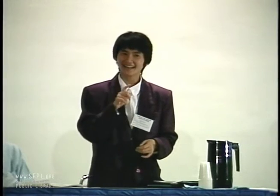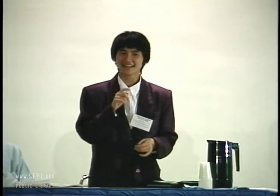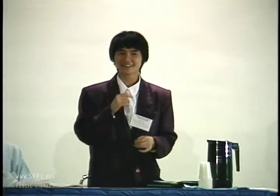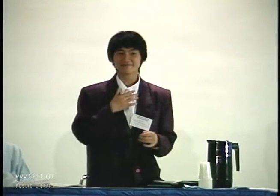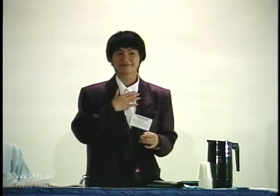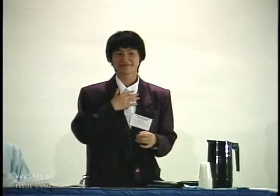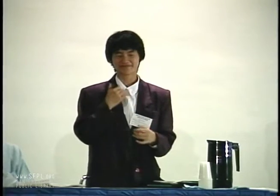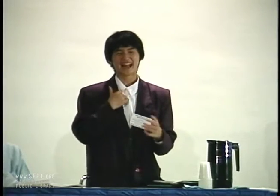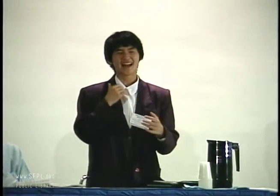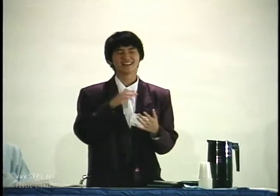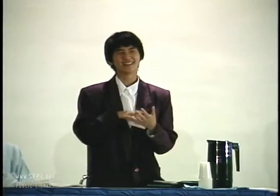so scared